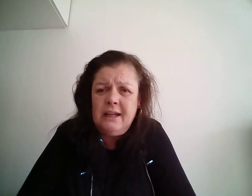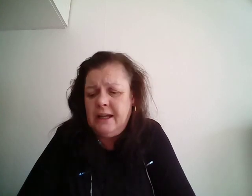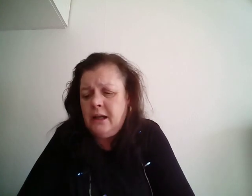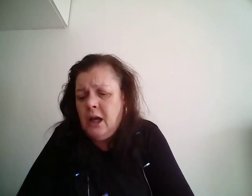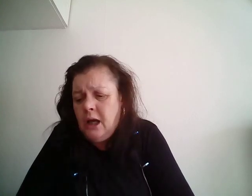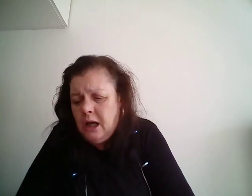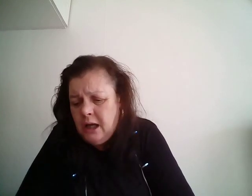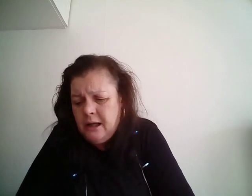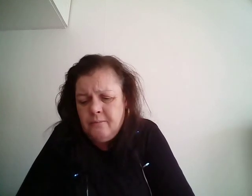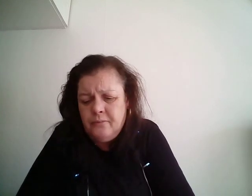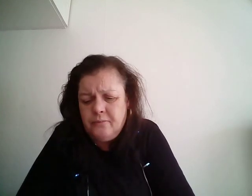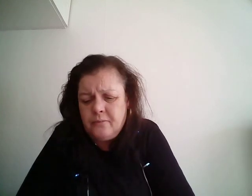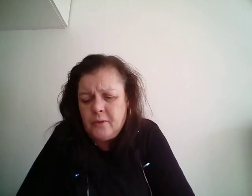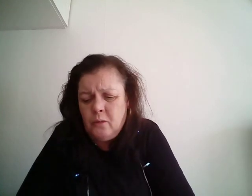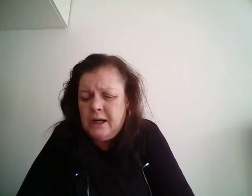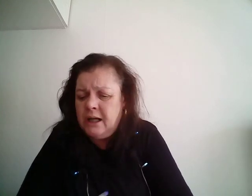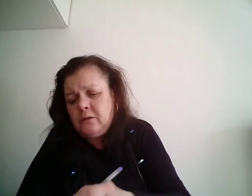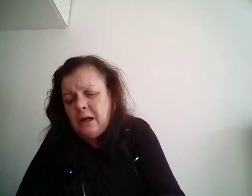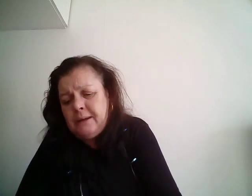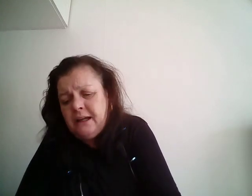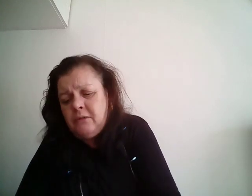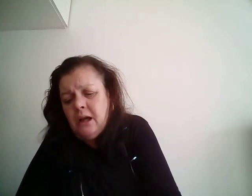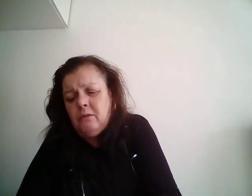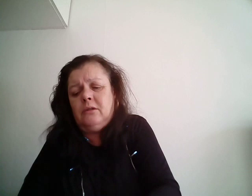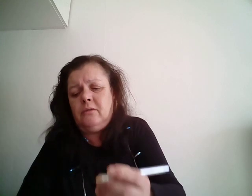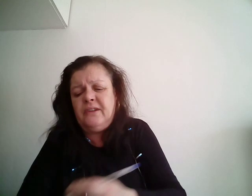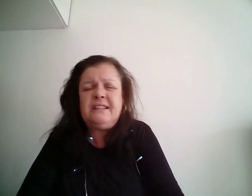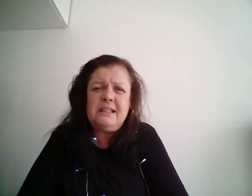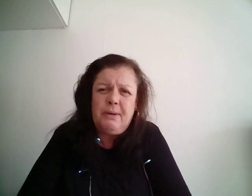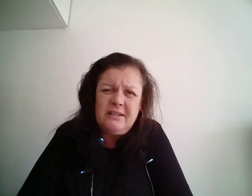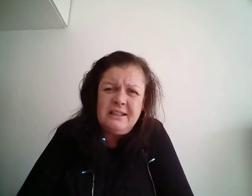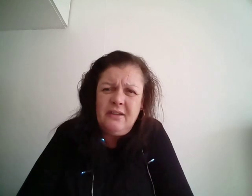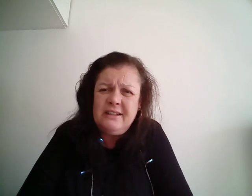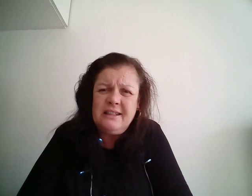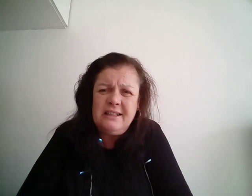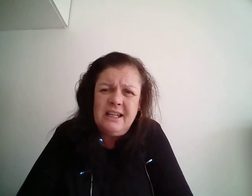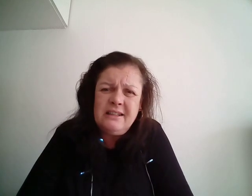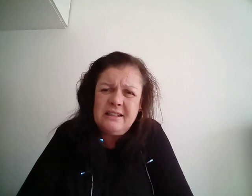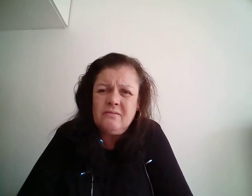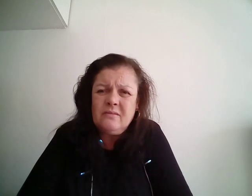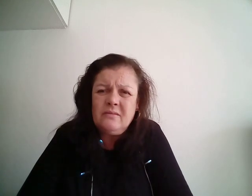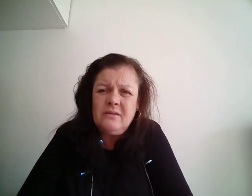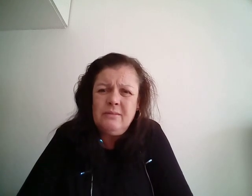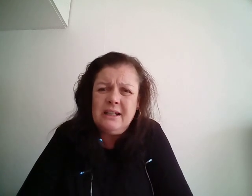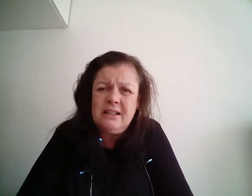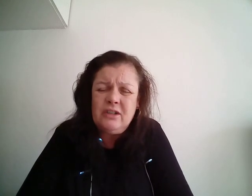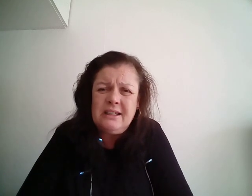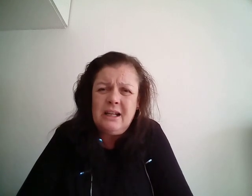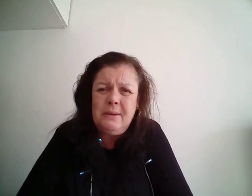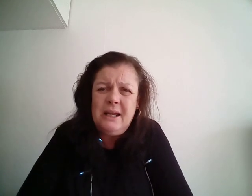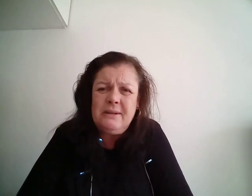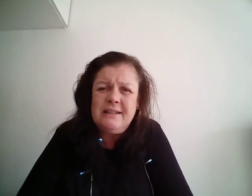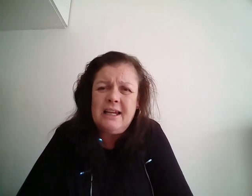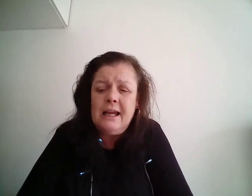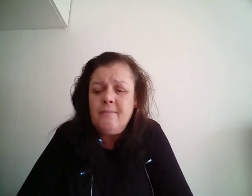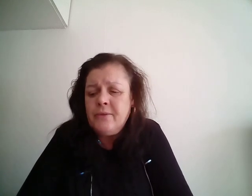evening, well, I mean, well, this is positive, isn't it? My delicious little babies, okay?